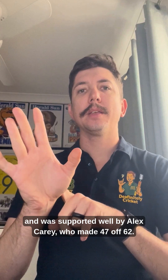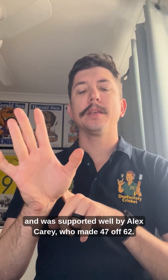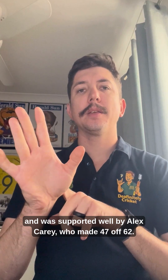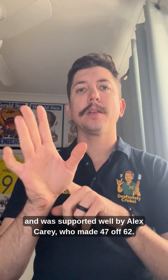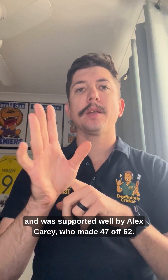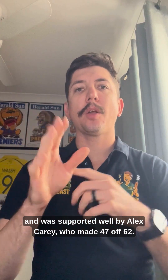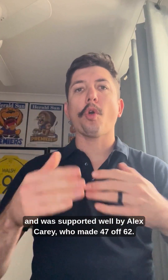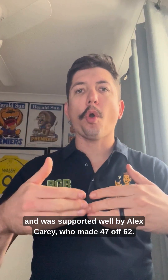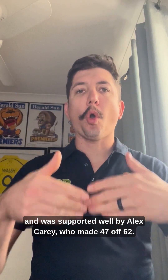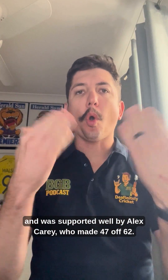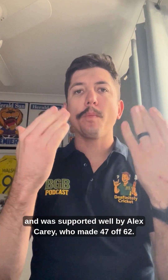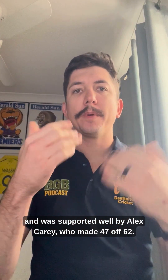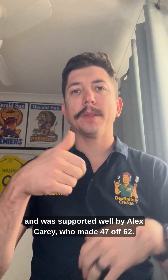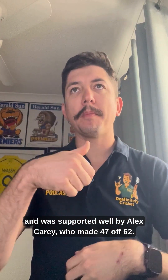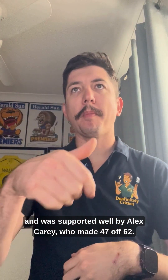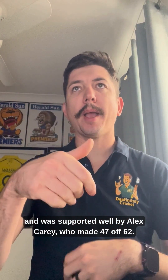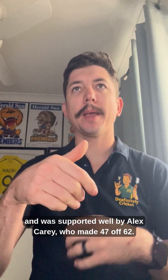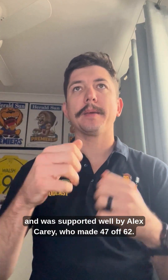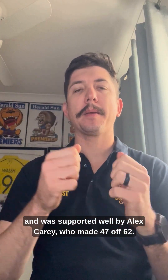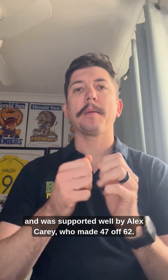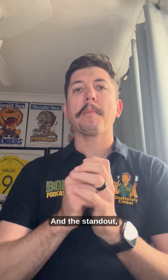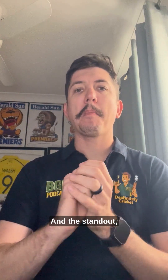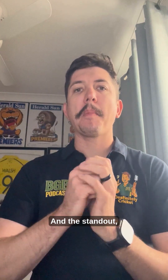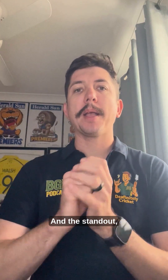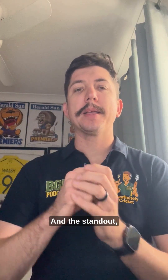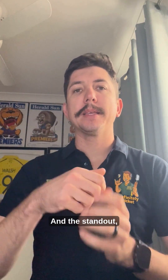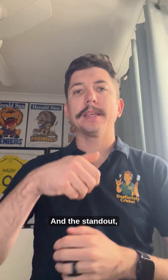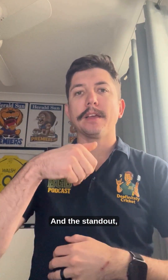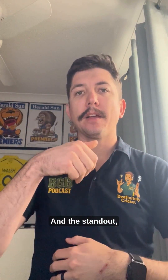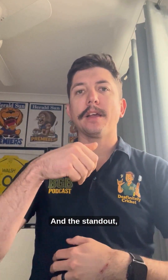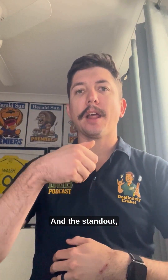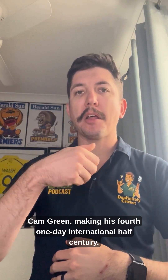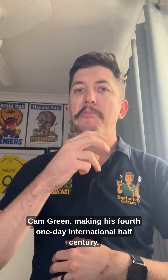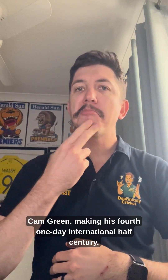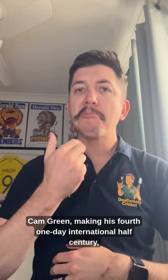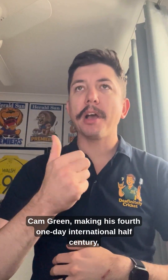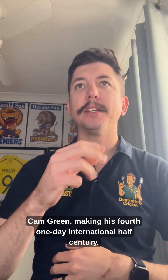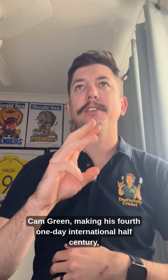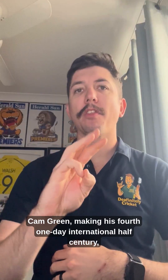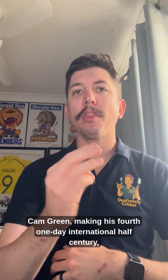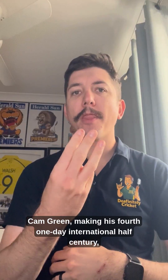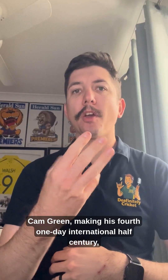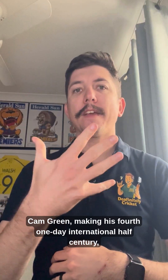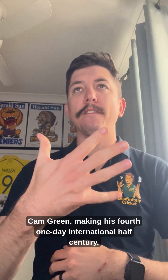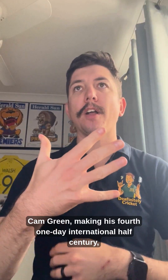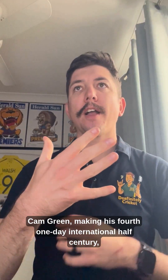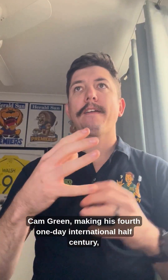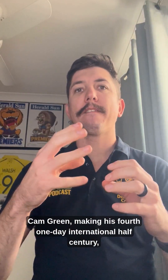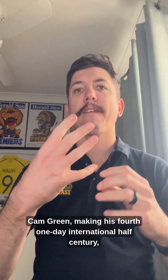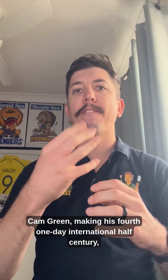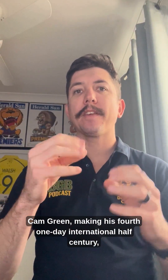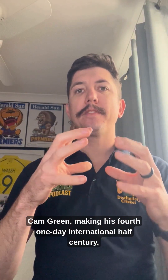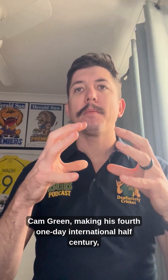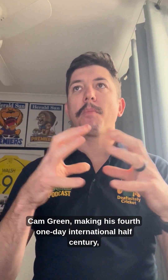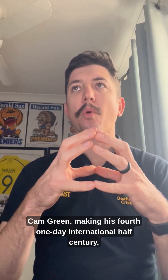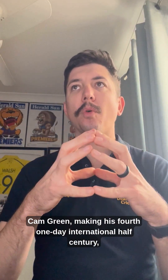made 47 off 62, and the standout, Cam Green, making his 4th one-day